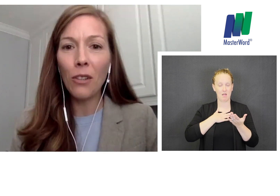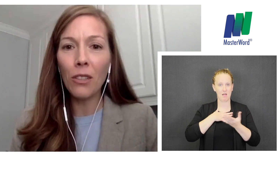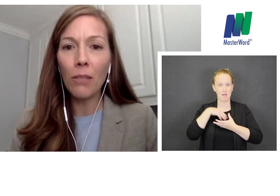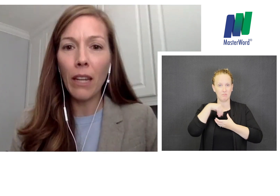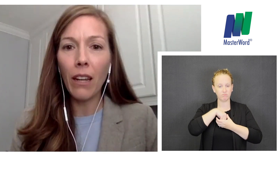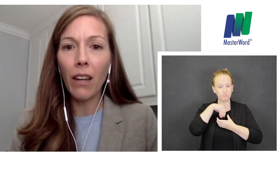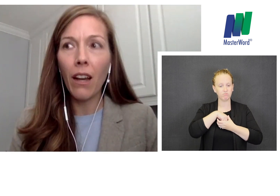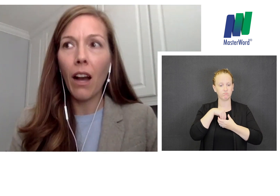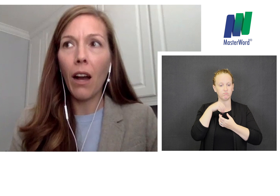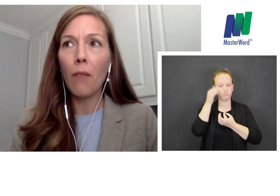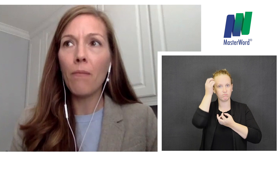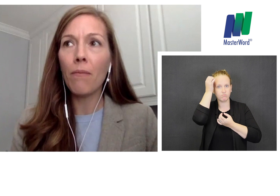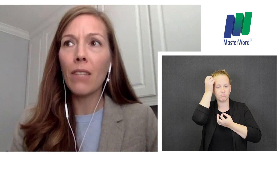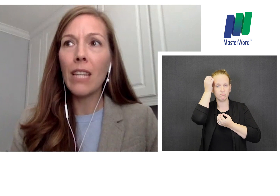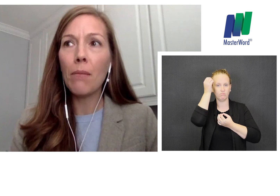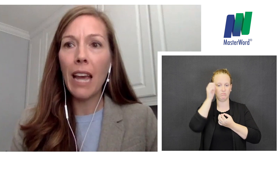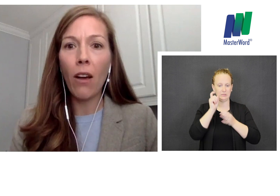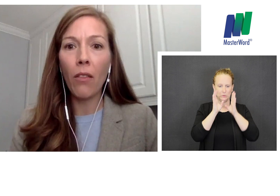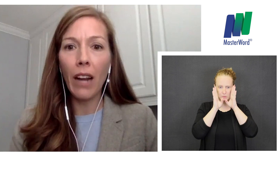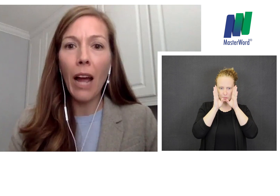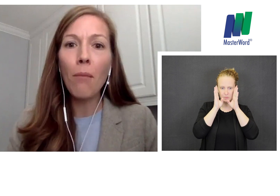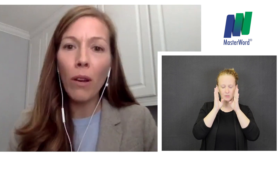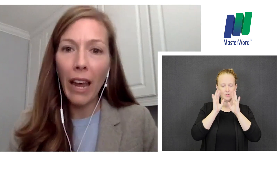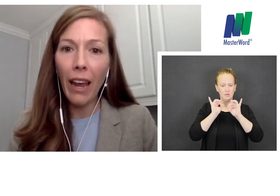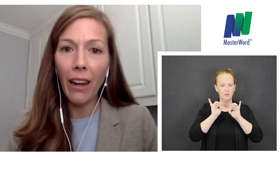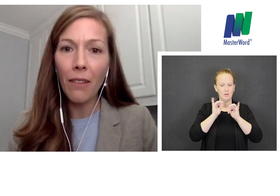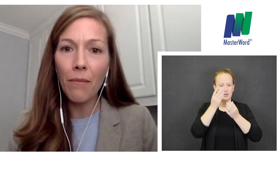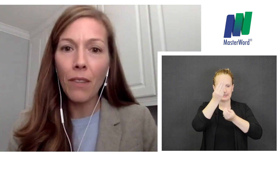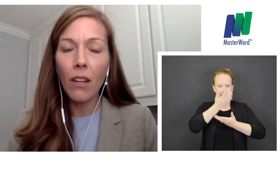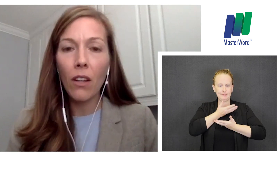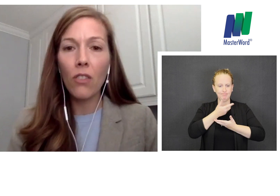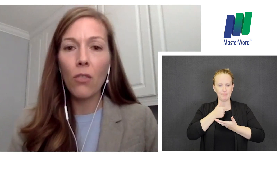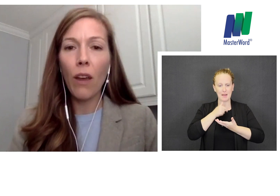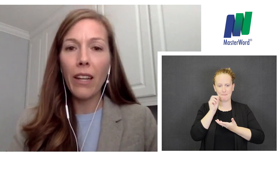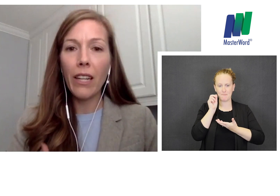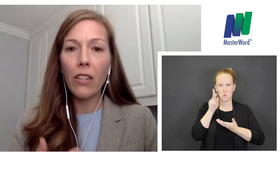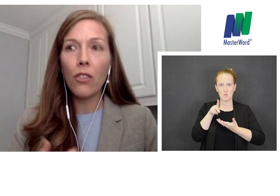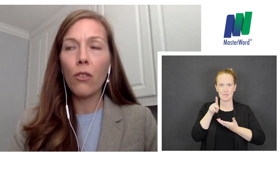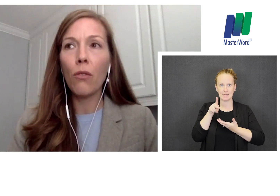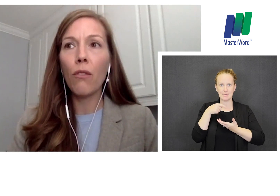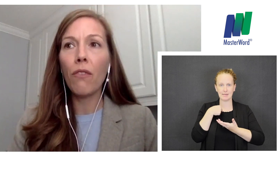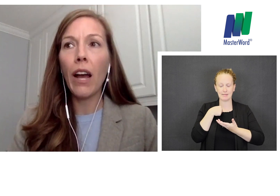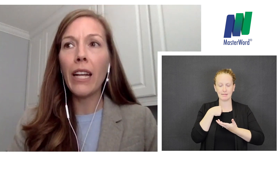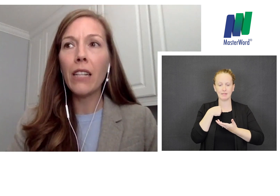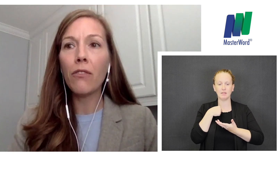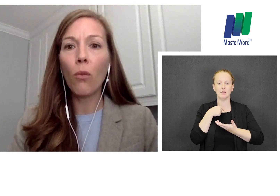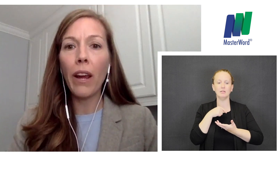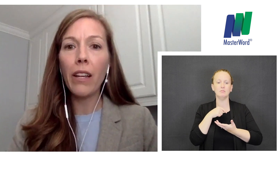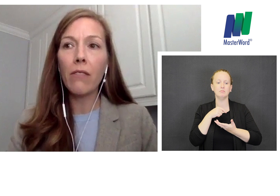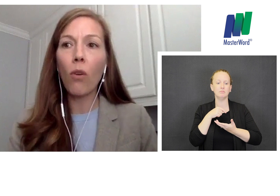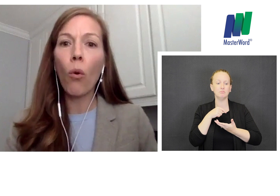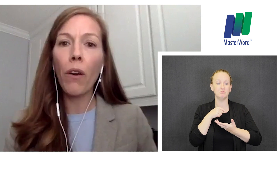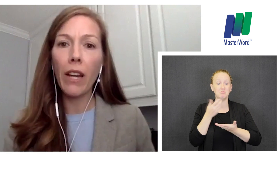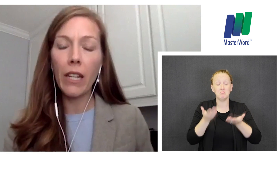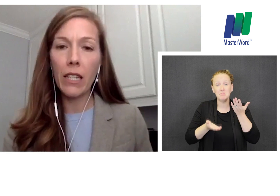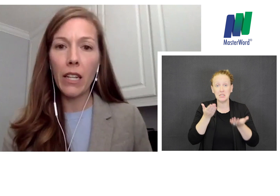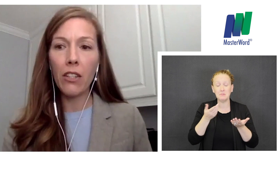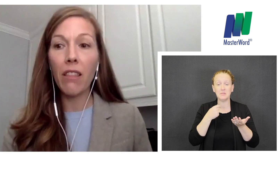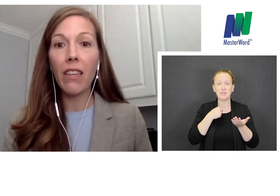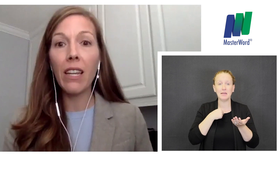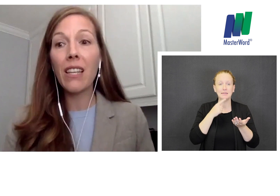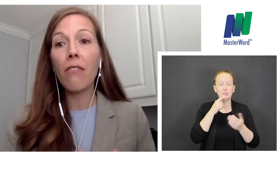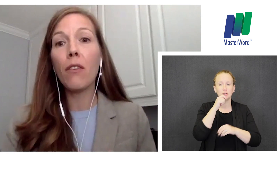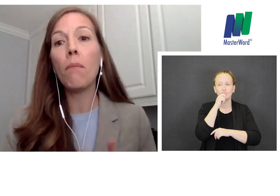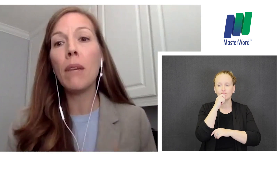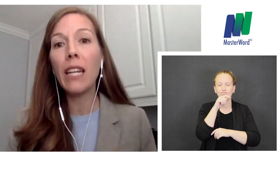that tells me deep down that I'm okay? Do I need to find different ways of orienting